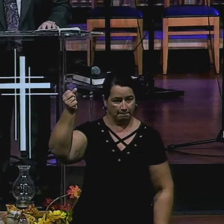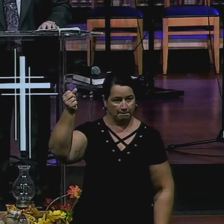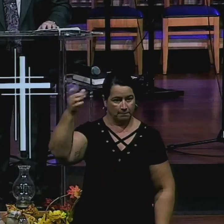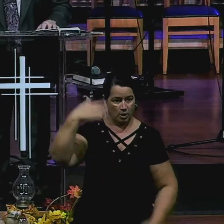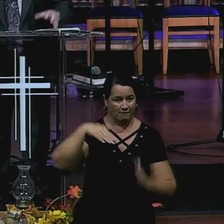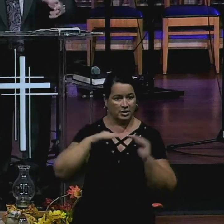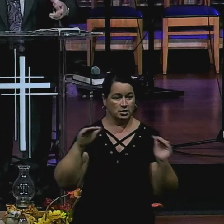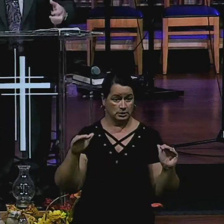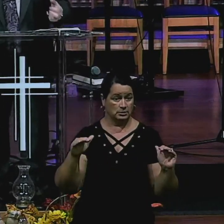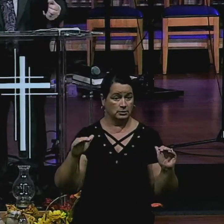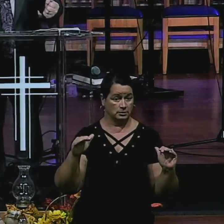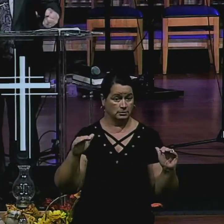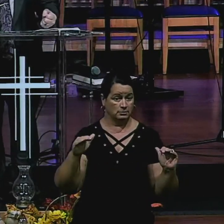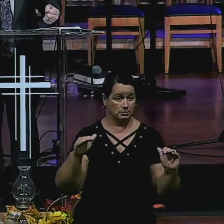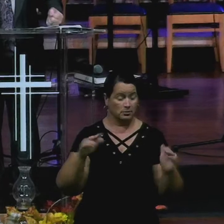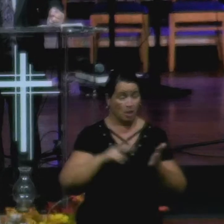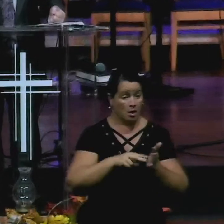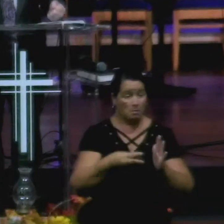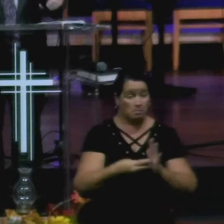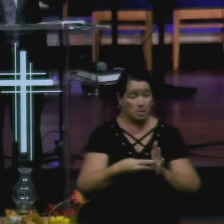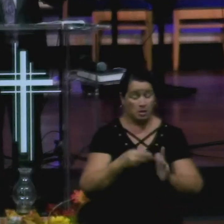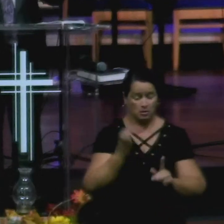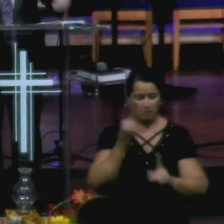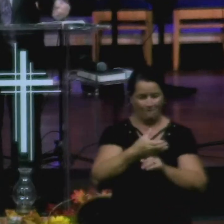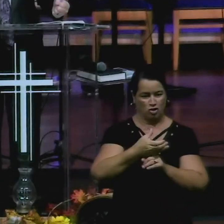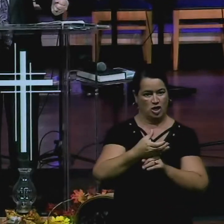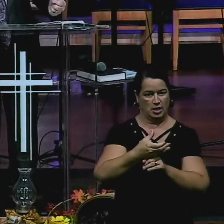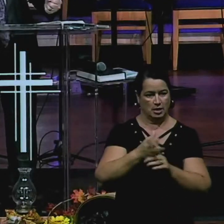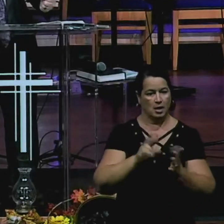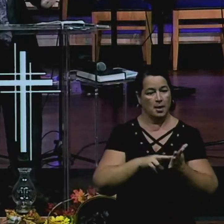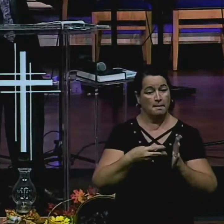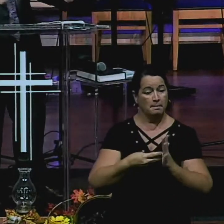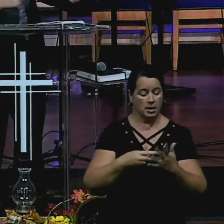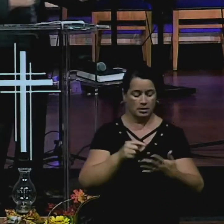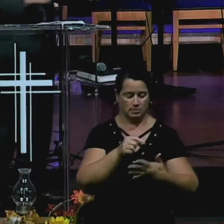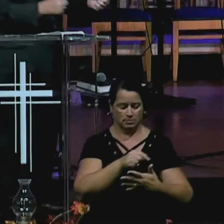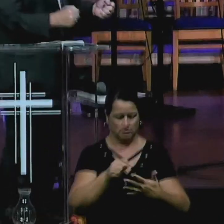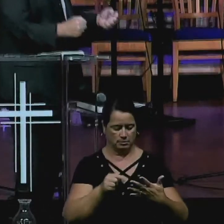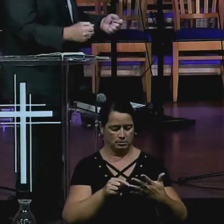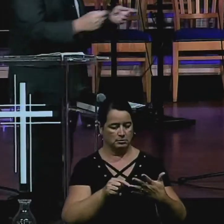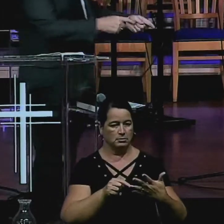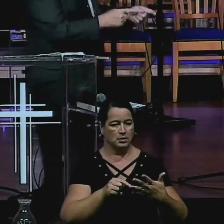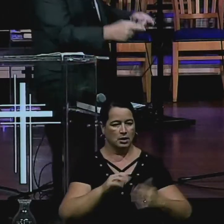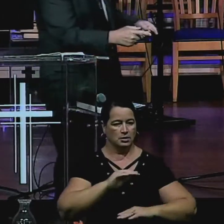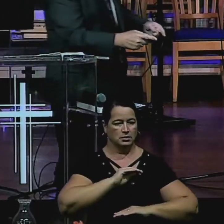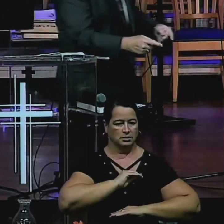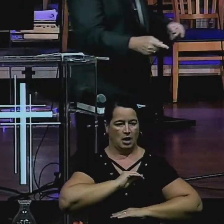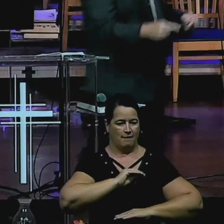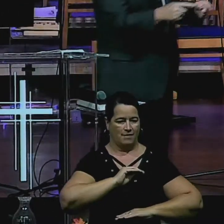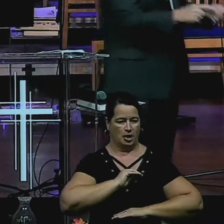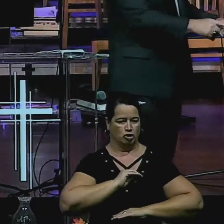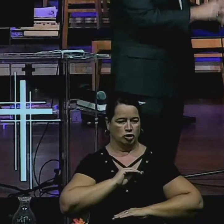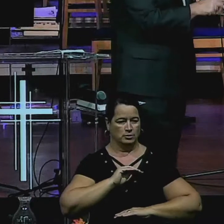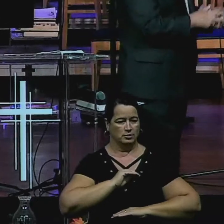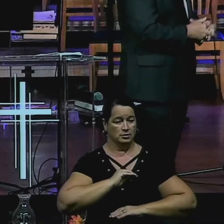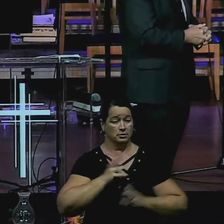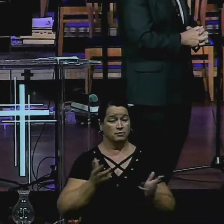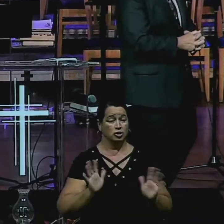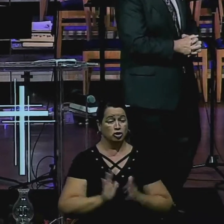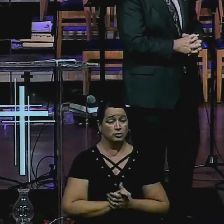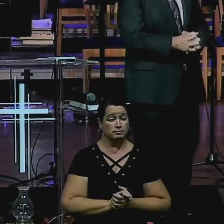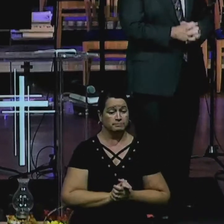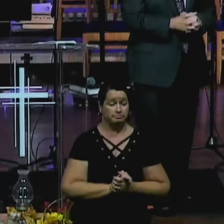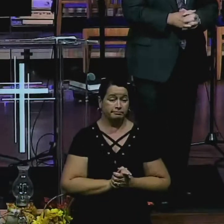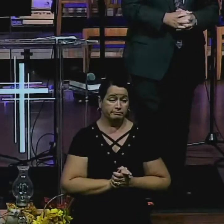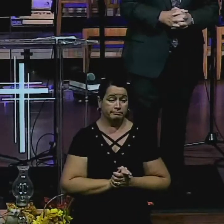satisfaction. It means God's righteous requirement for divine judgment against sin has been met on the person of His